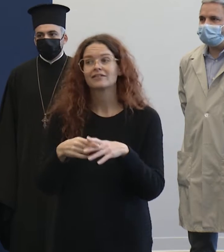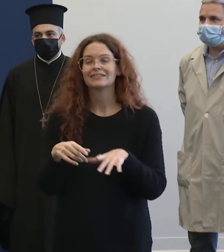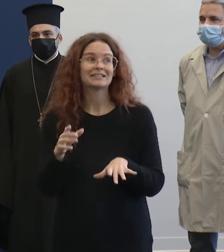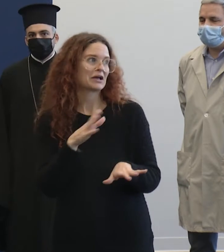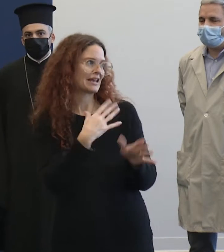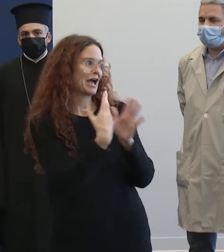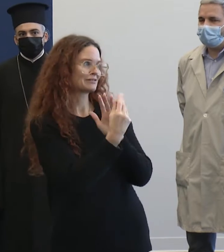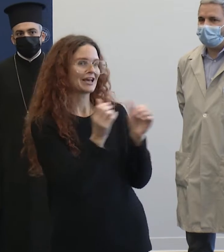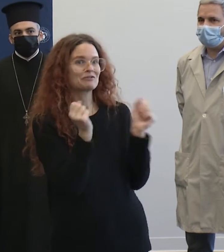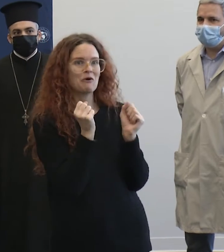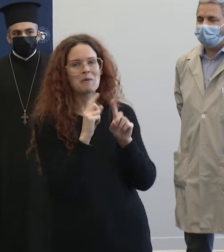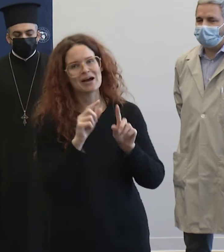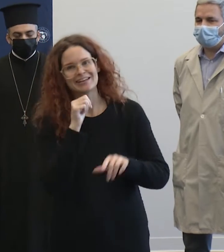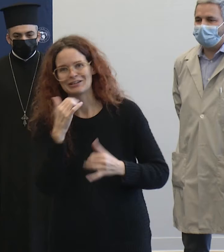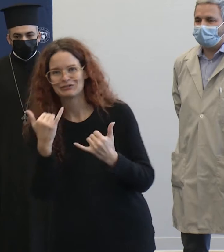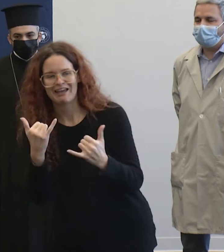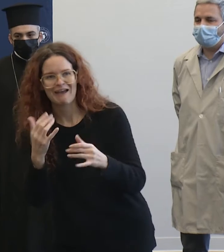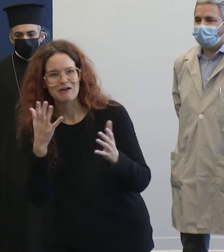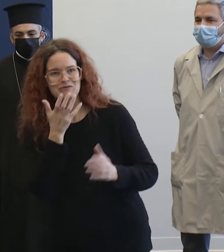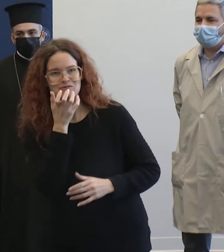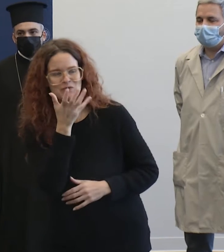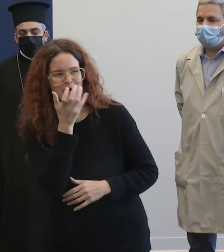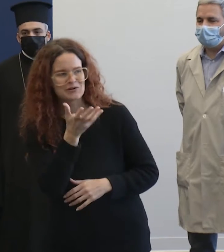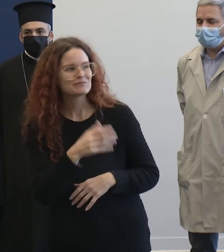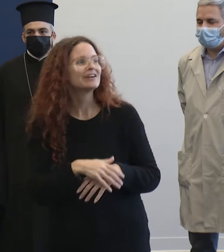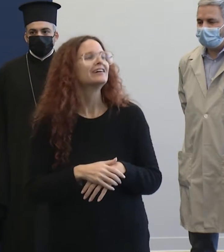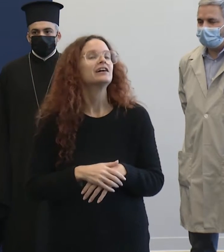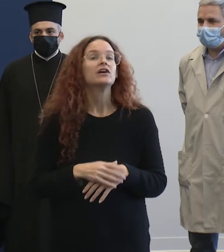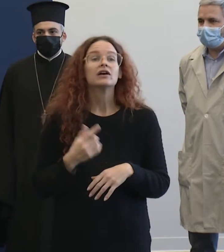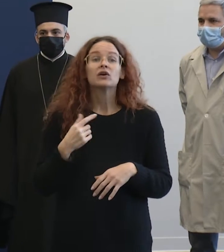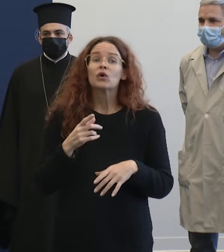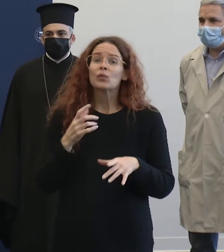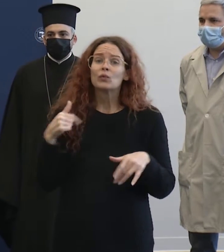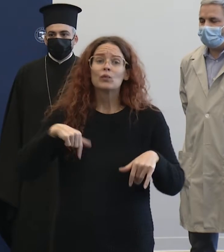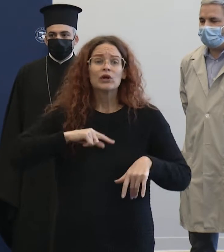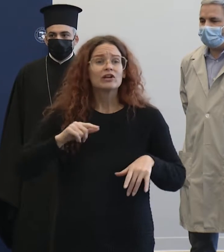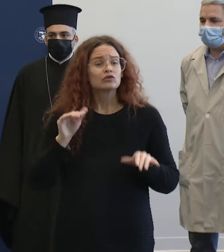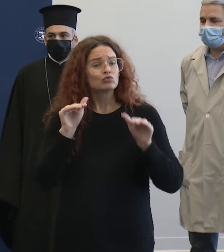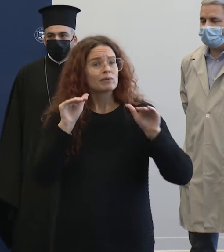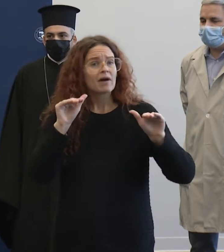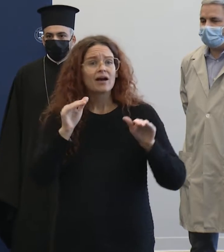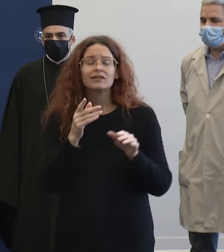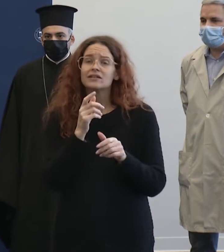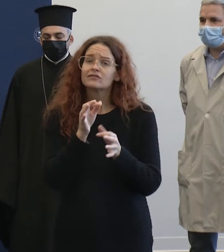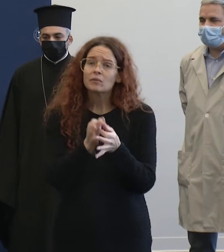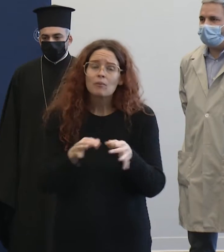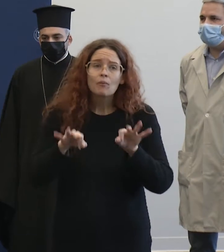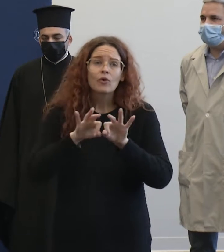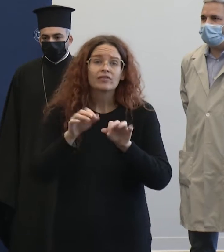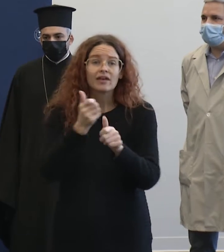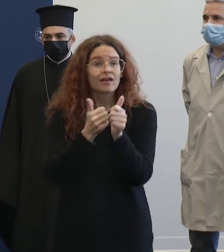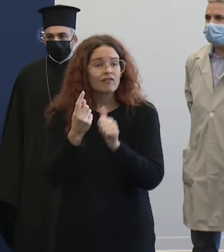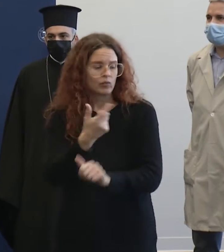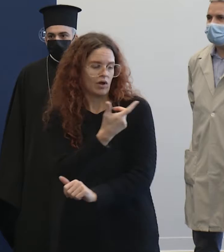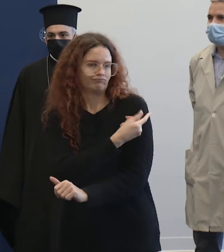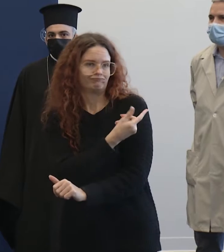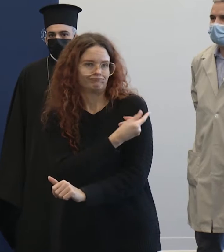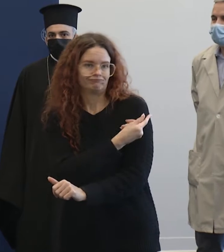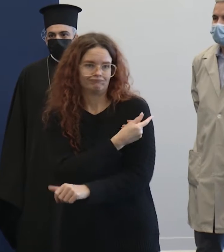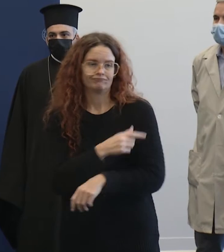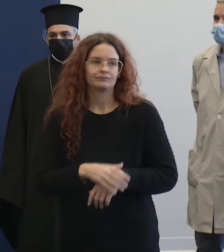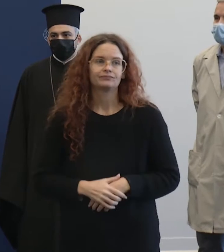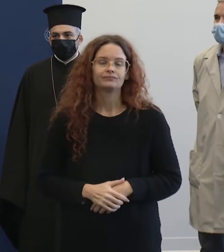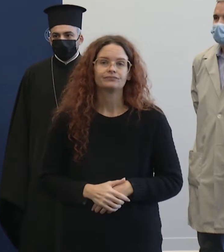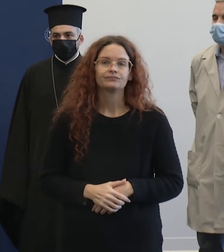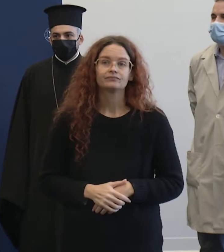from today, but anyway, we're here today to remind folks that it's essential that everyone get their shot.